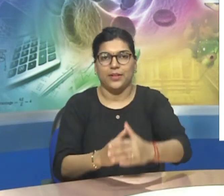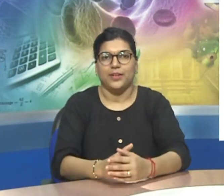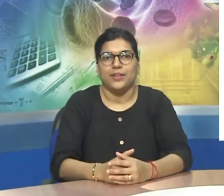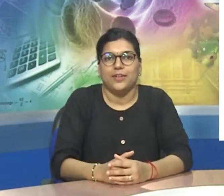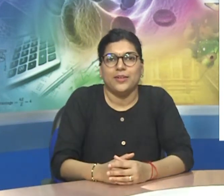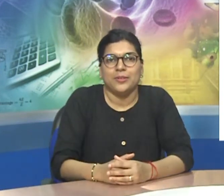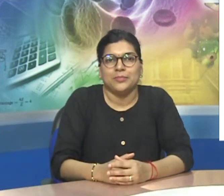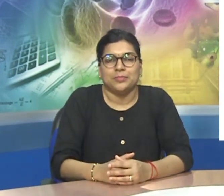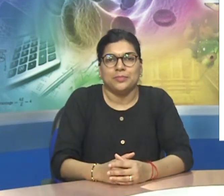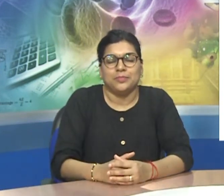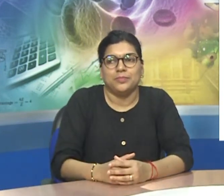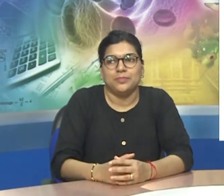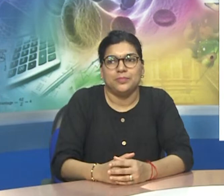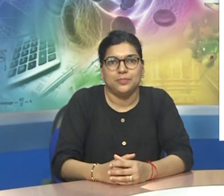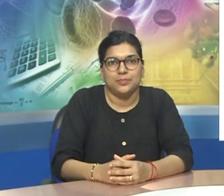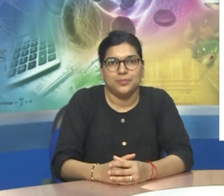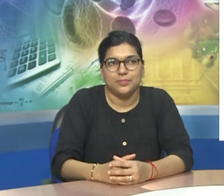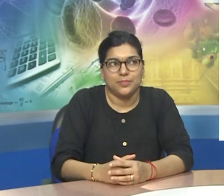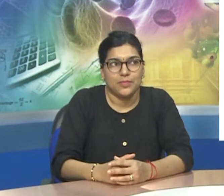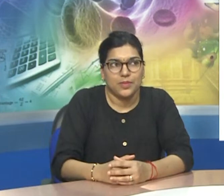Let us take a break here.